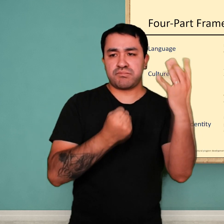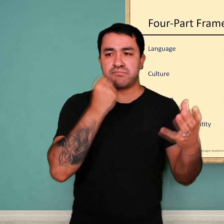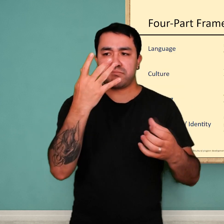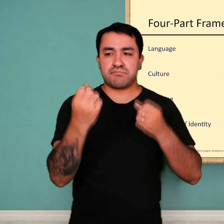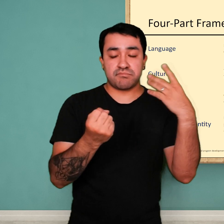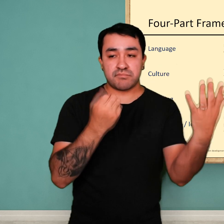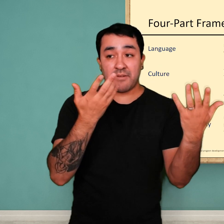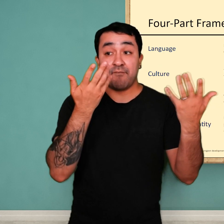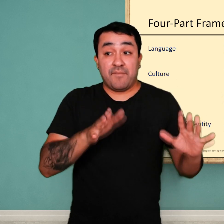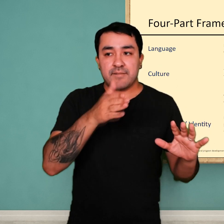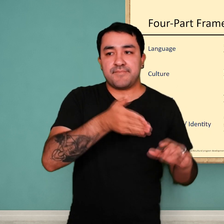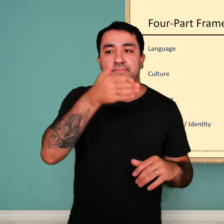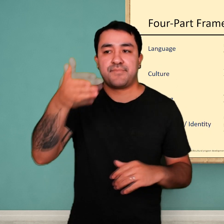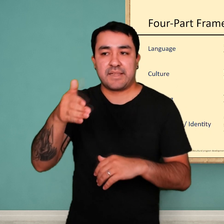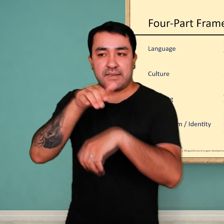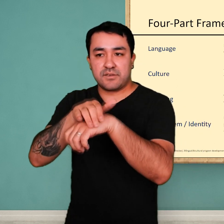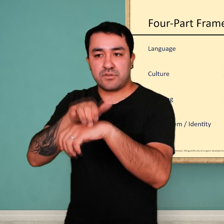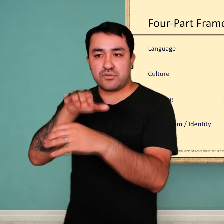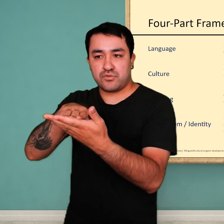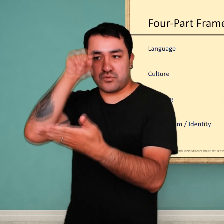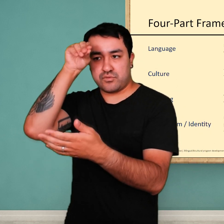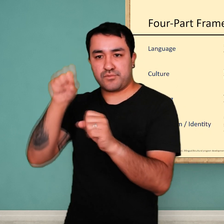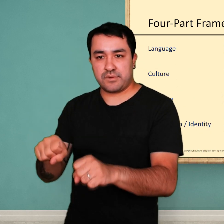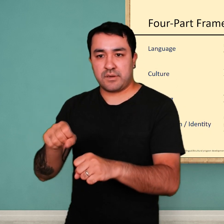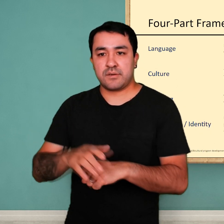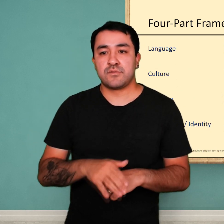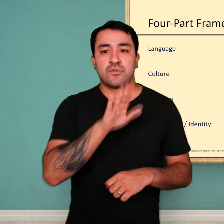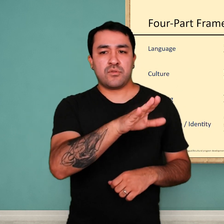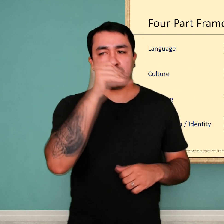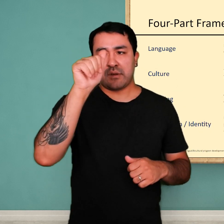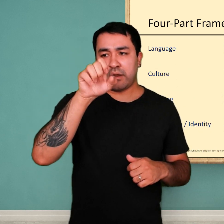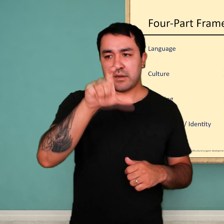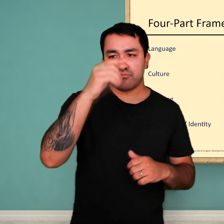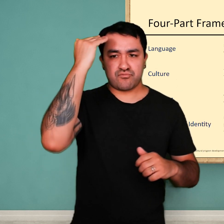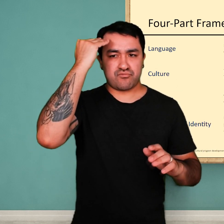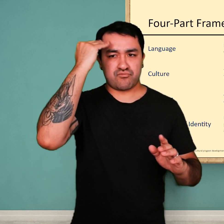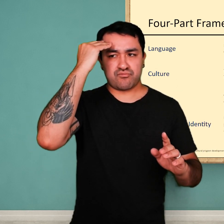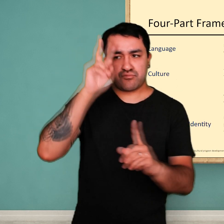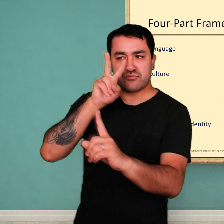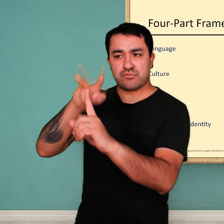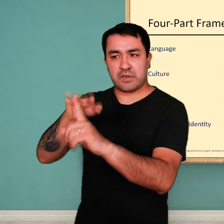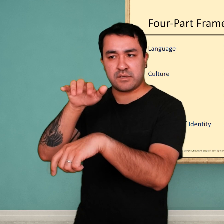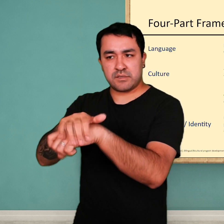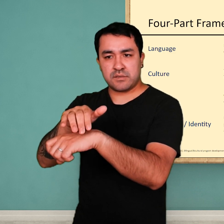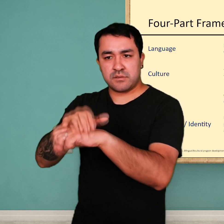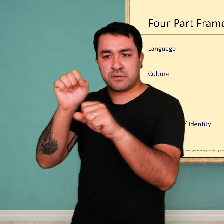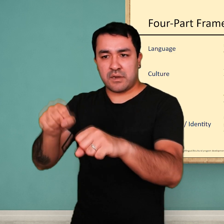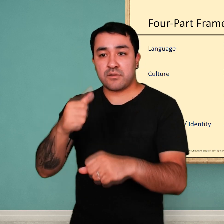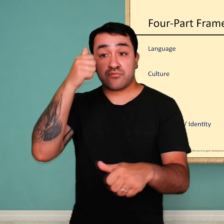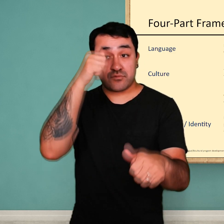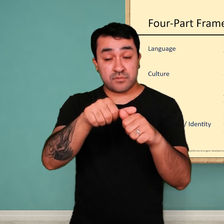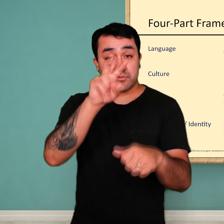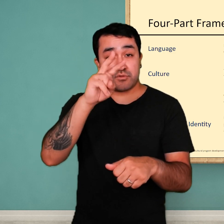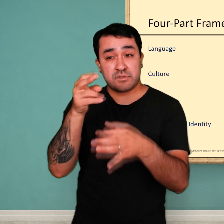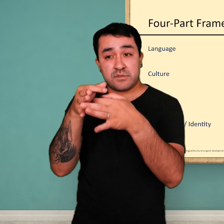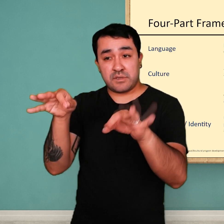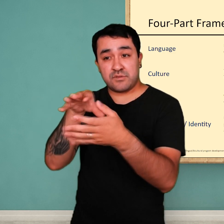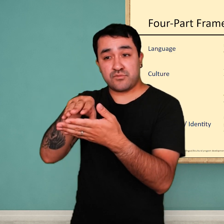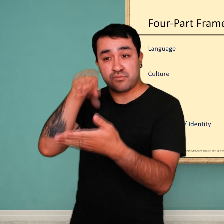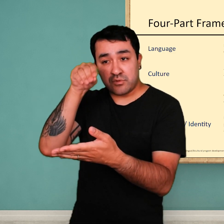natural language. From there, students can study, learn, and master the English language through